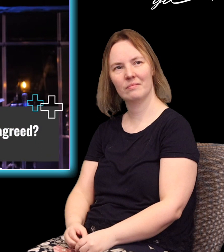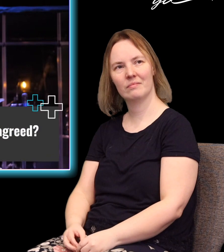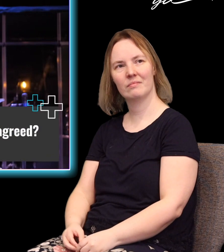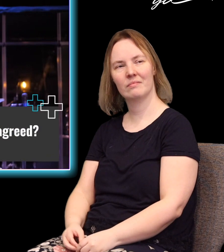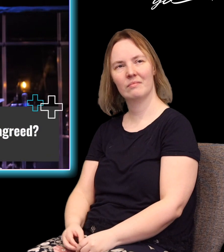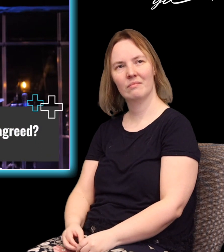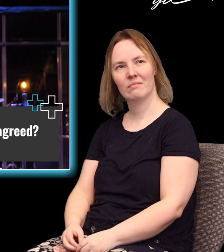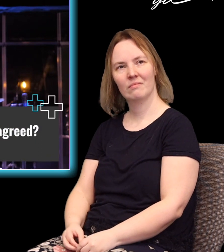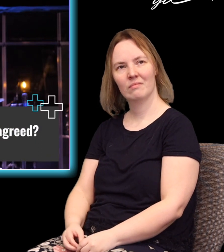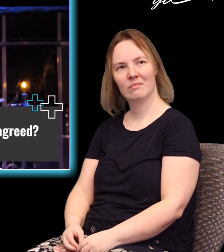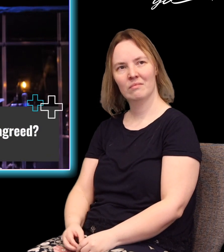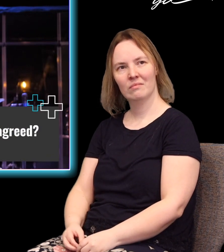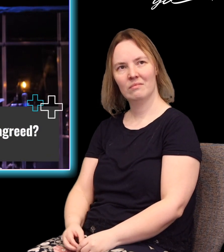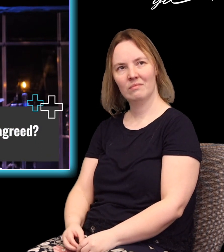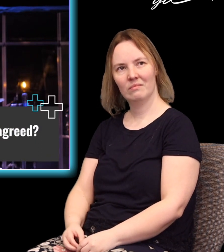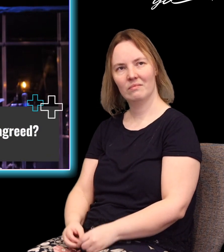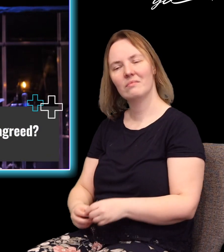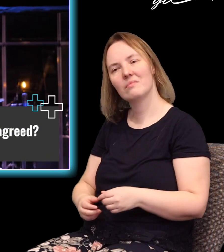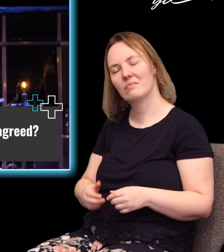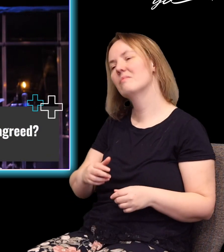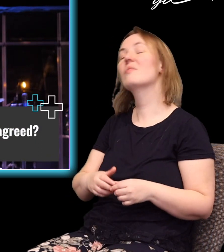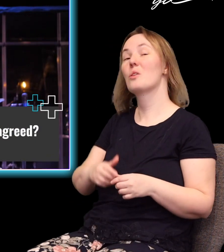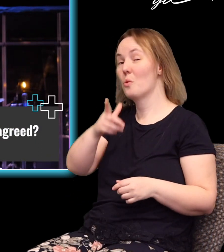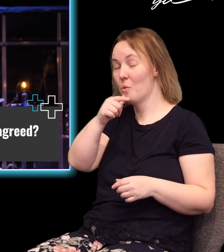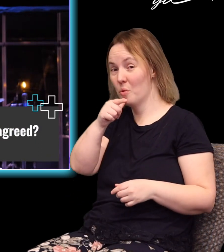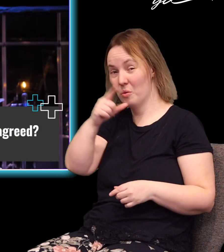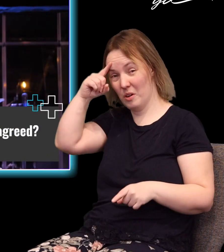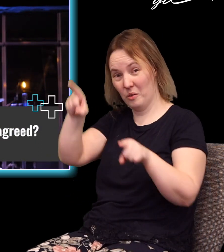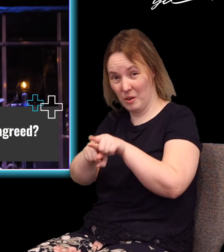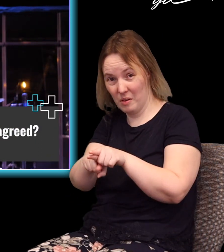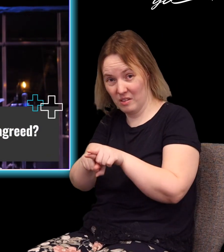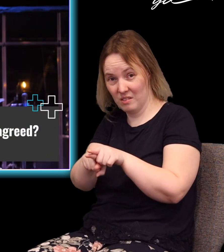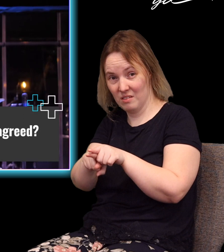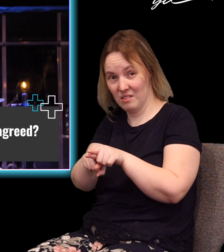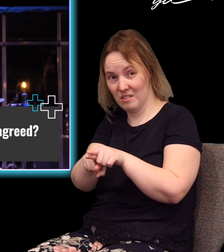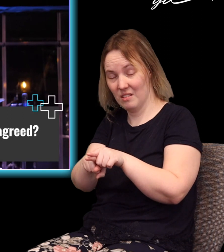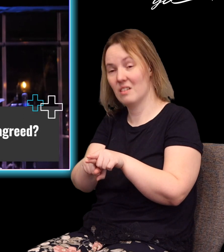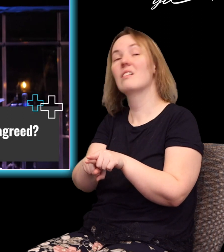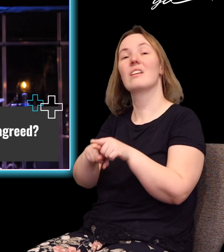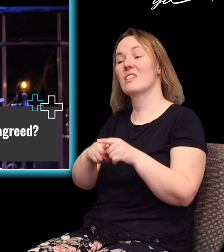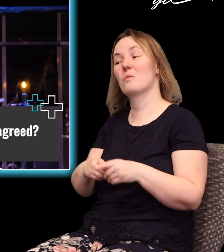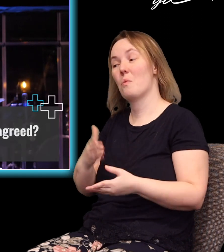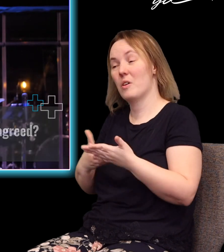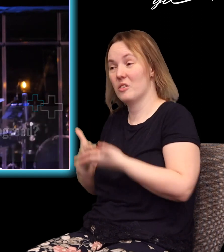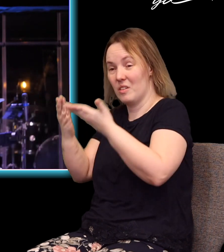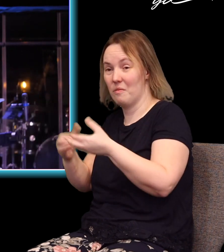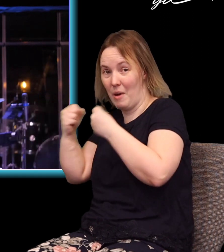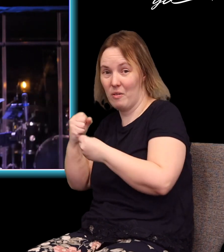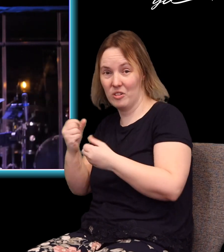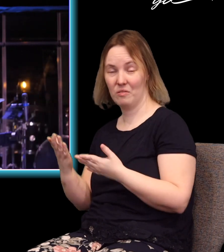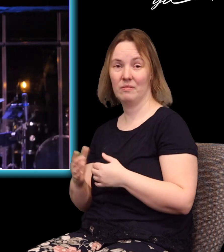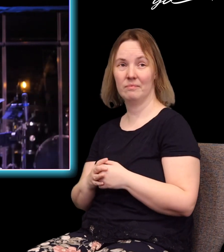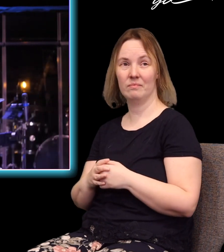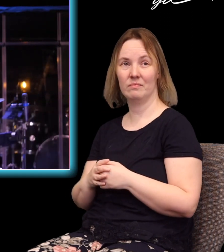matter whether the devil or the Lord, friends, whoever you agree with determines where you're going to walk. Who you agree with is what you give power to. The Bible says in